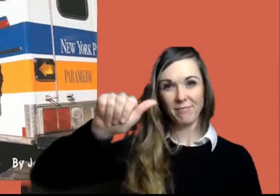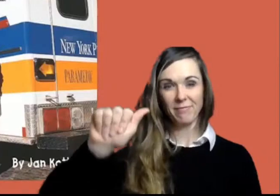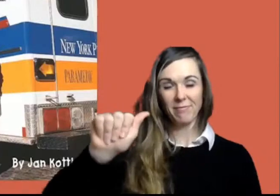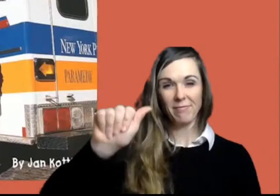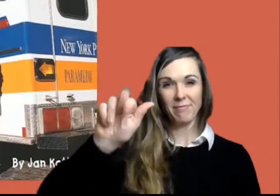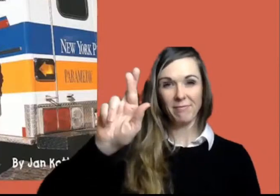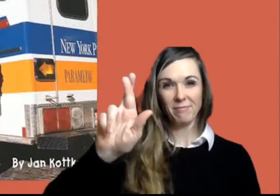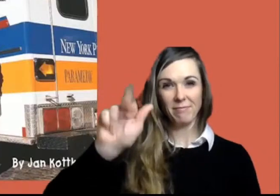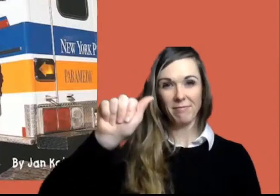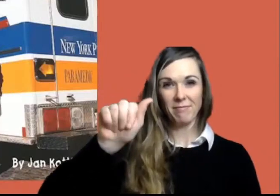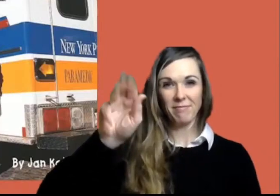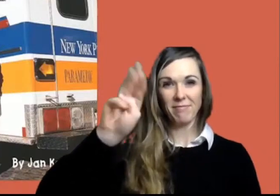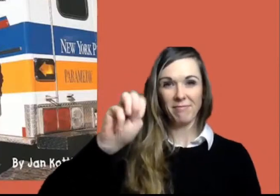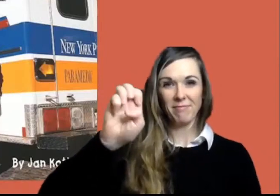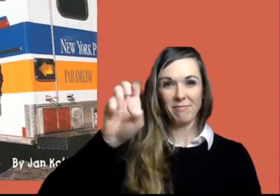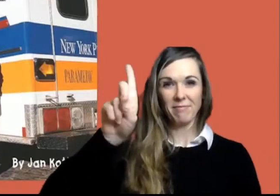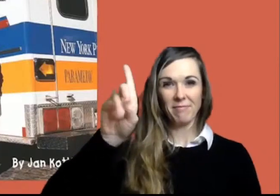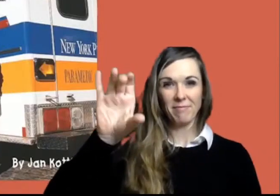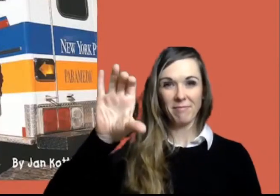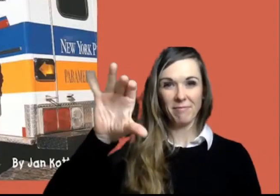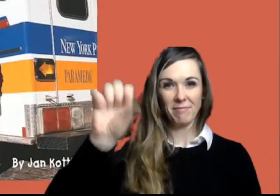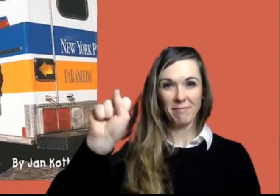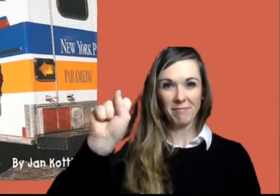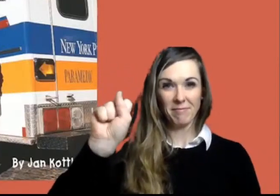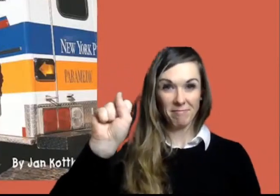A Day with